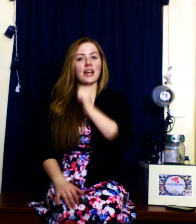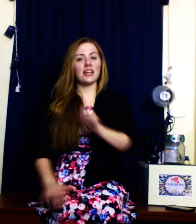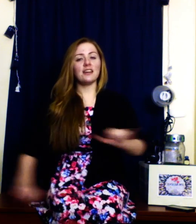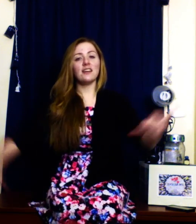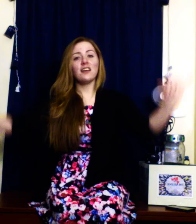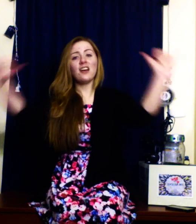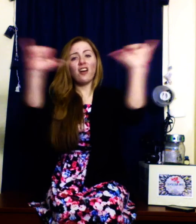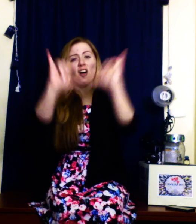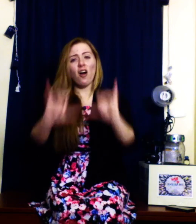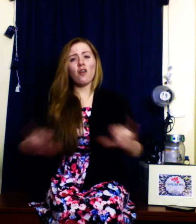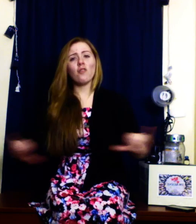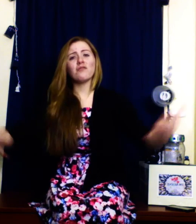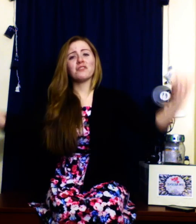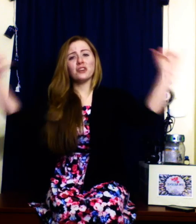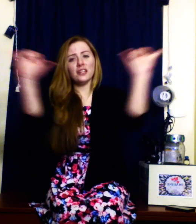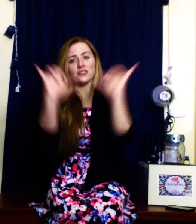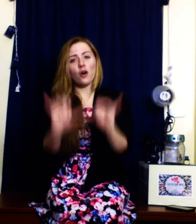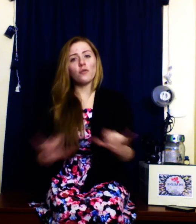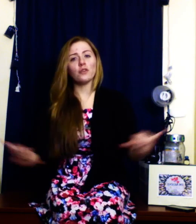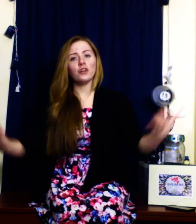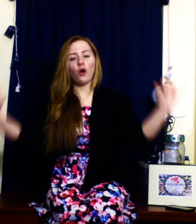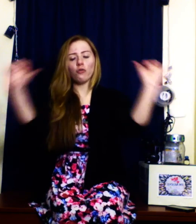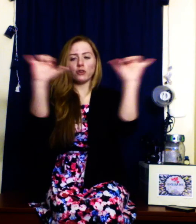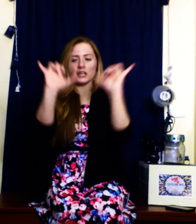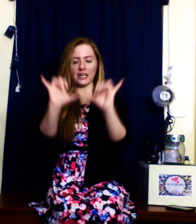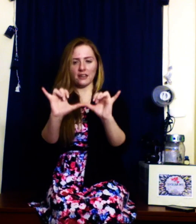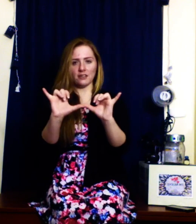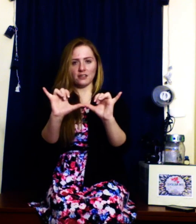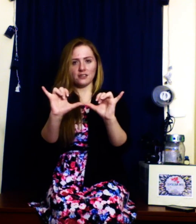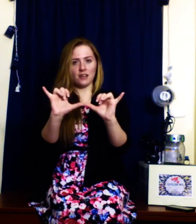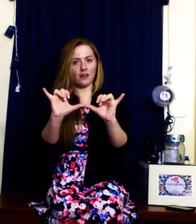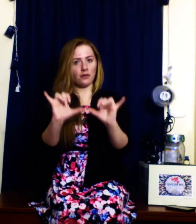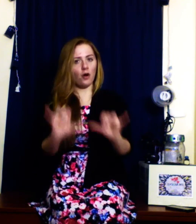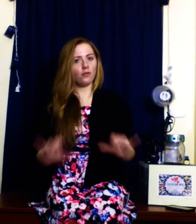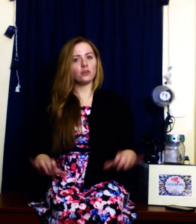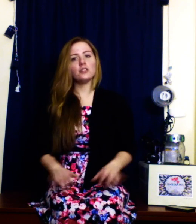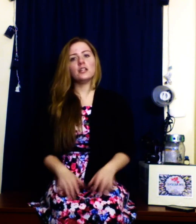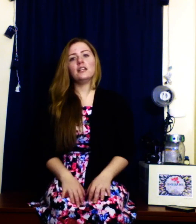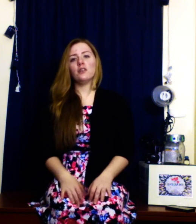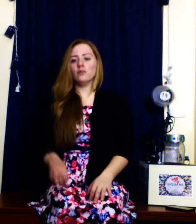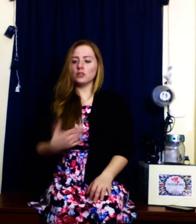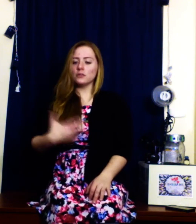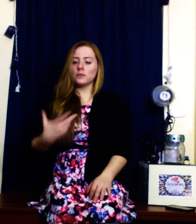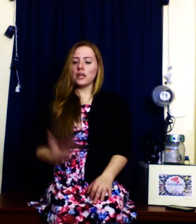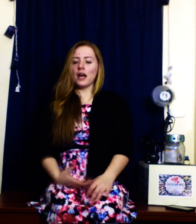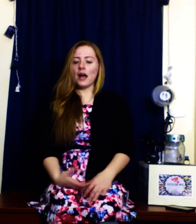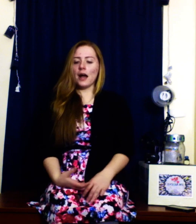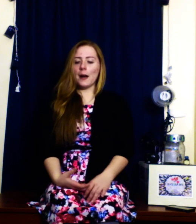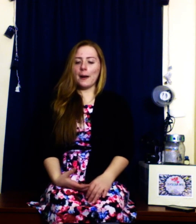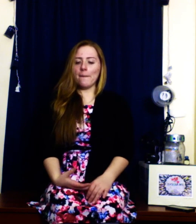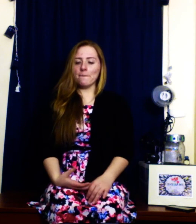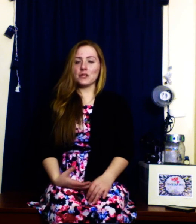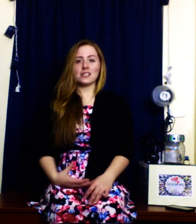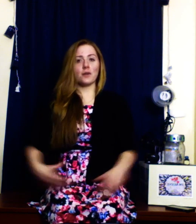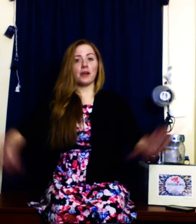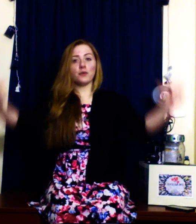day, over and over and over again. This sign for over and over. You can tell by